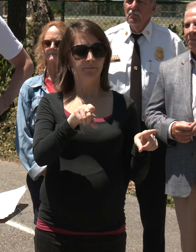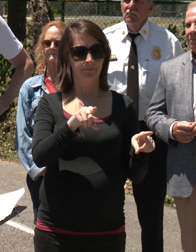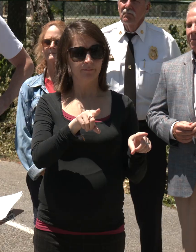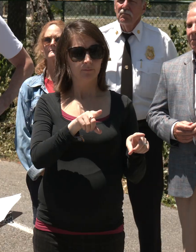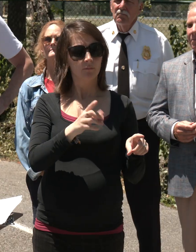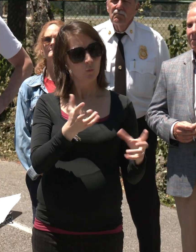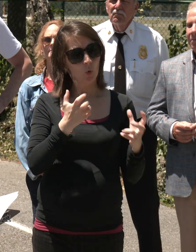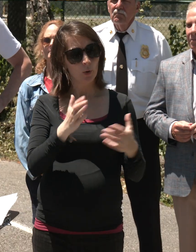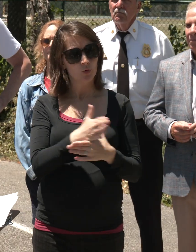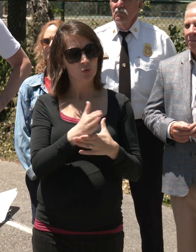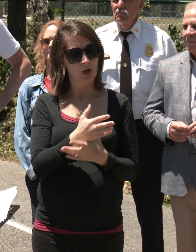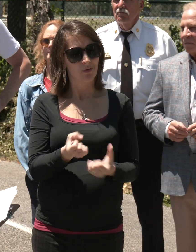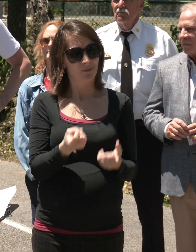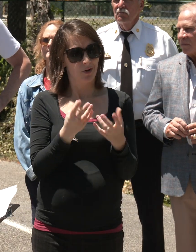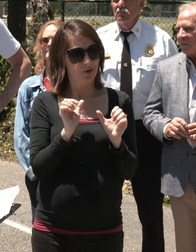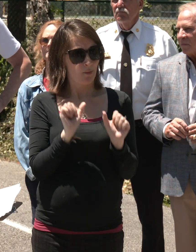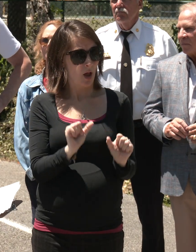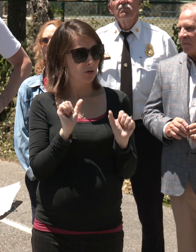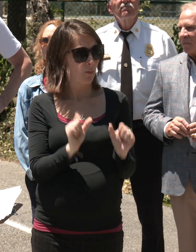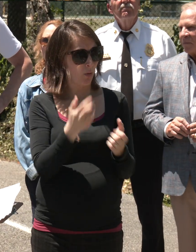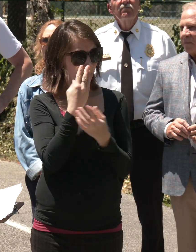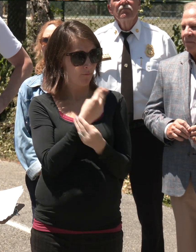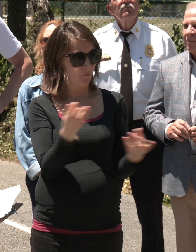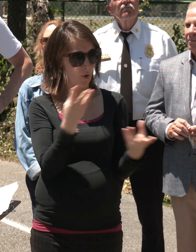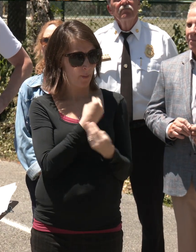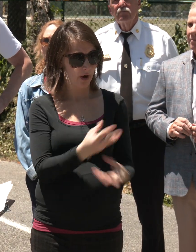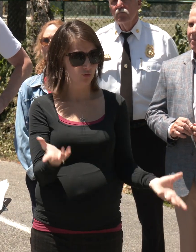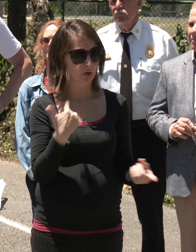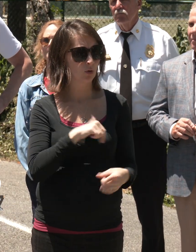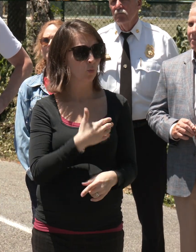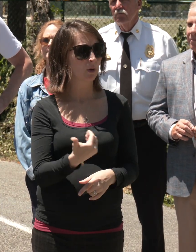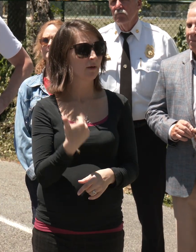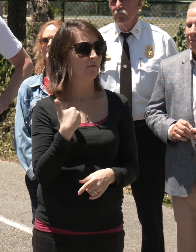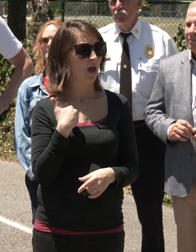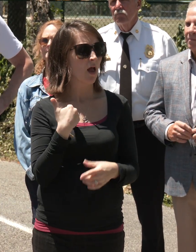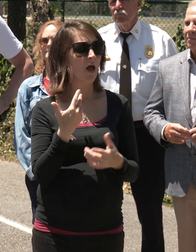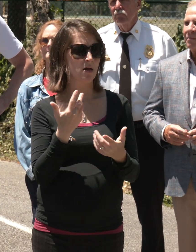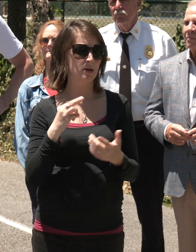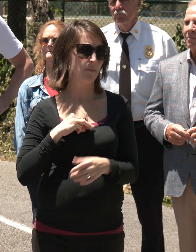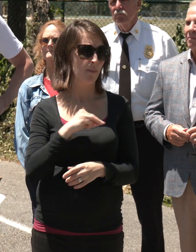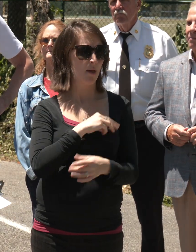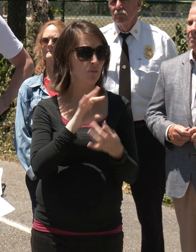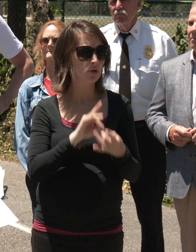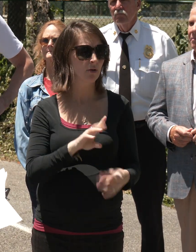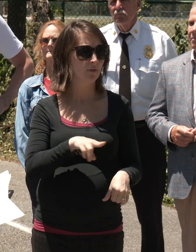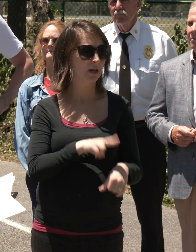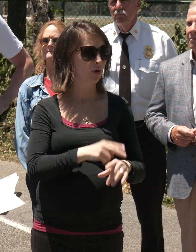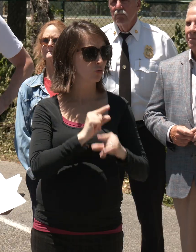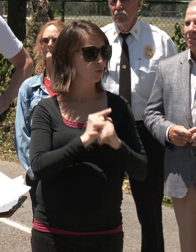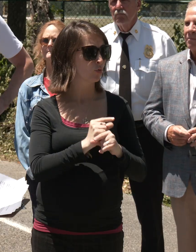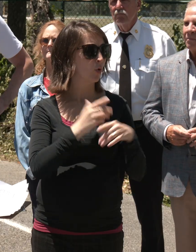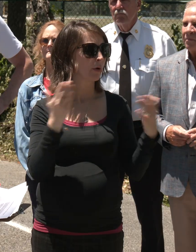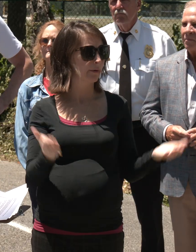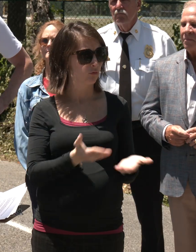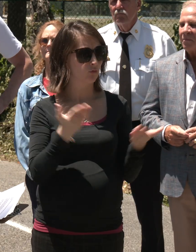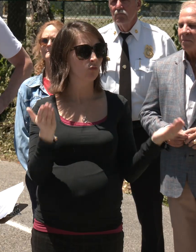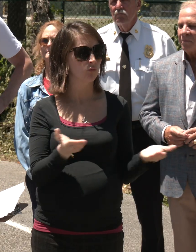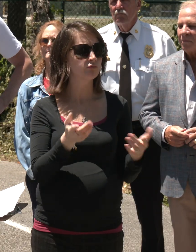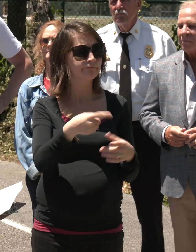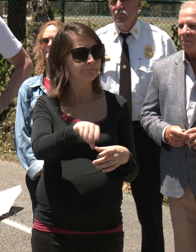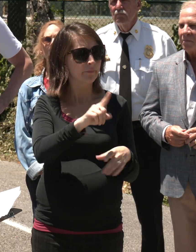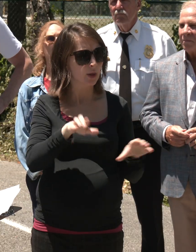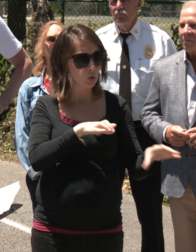We wanted to share as much information as possible. We have had members of the National Guard here. They are